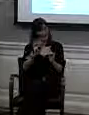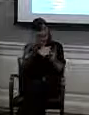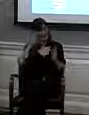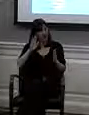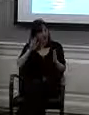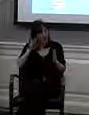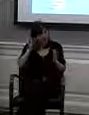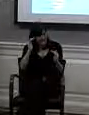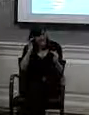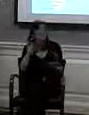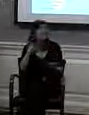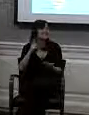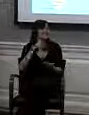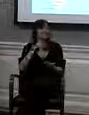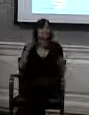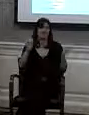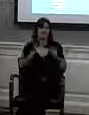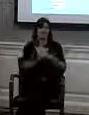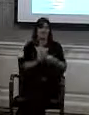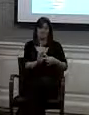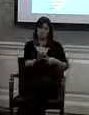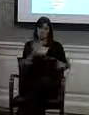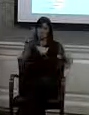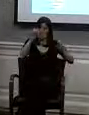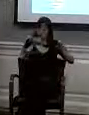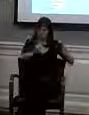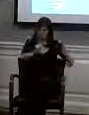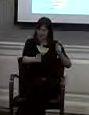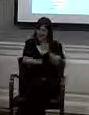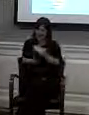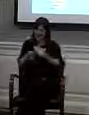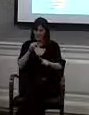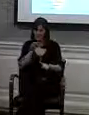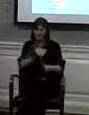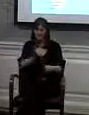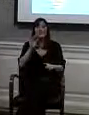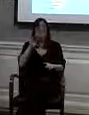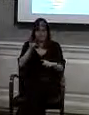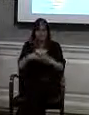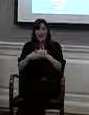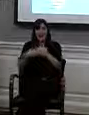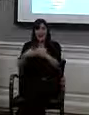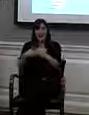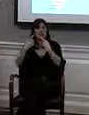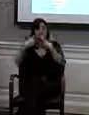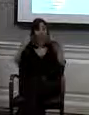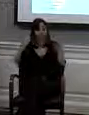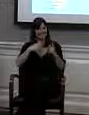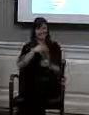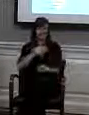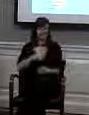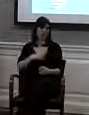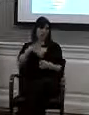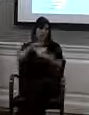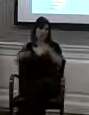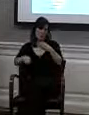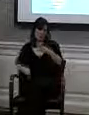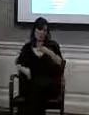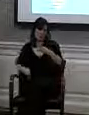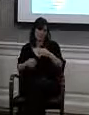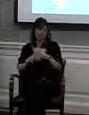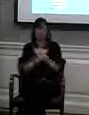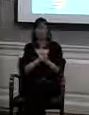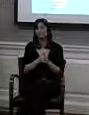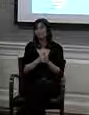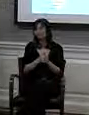may differ in approach, definition, and desired outcomes. I present a model, and I have a paper since I just have 15 minutes if you're